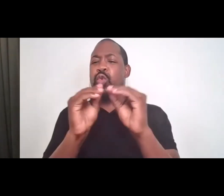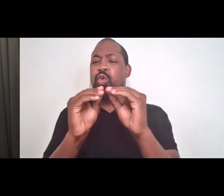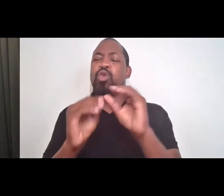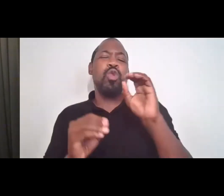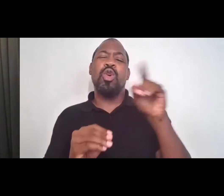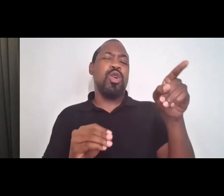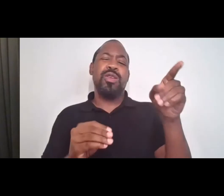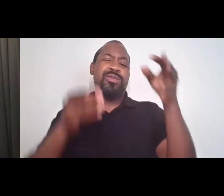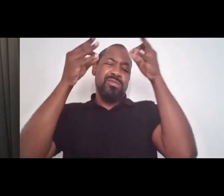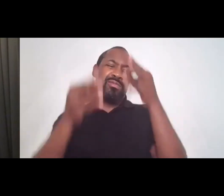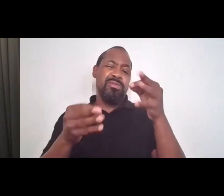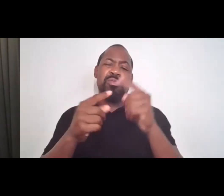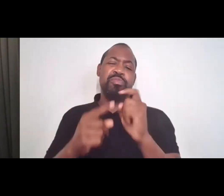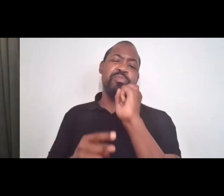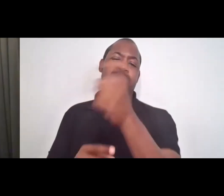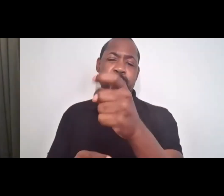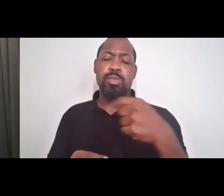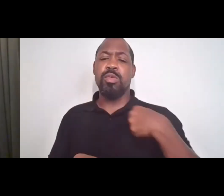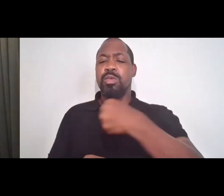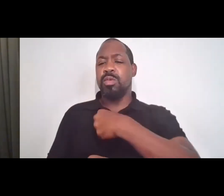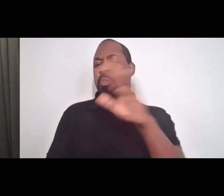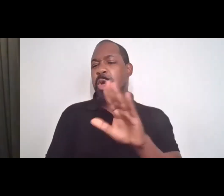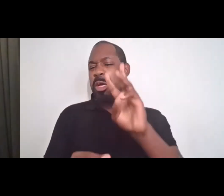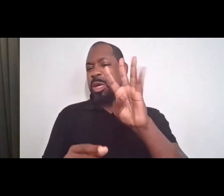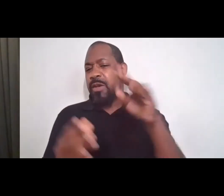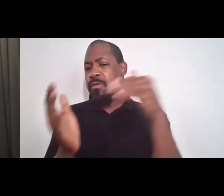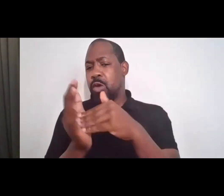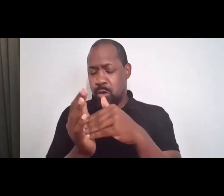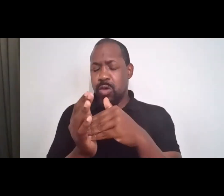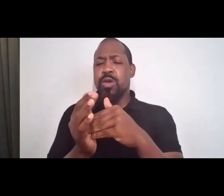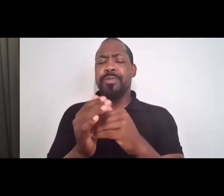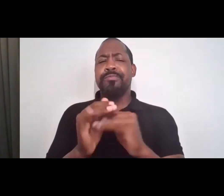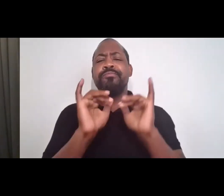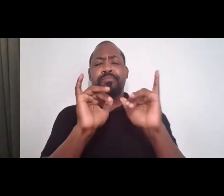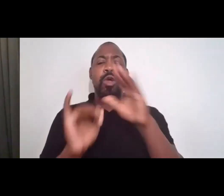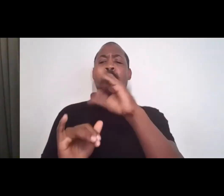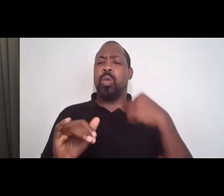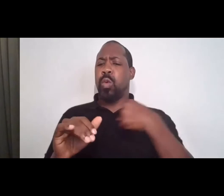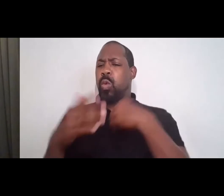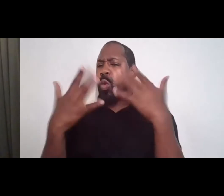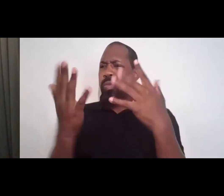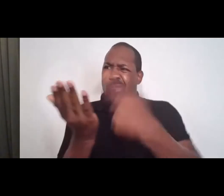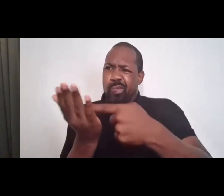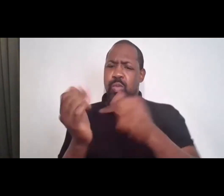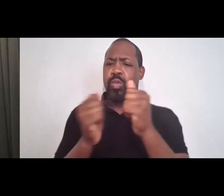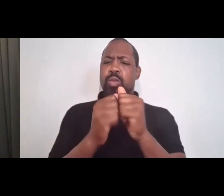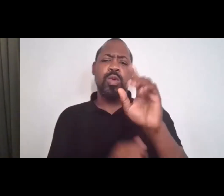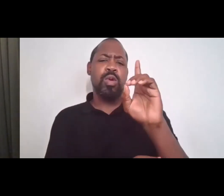such a huge cost that the legislature decided instead to give us the $64,000.